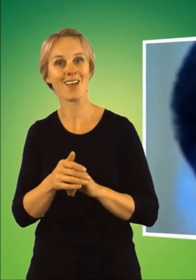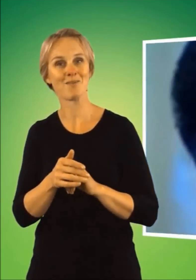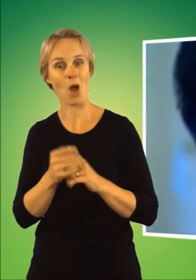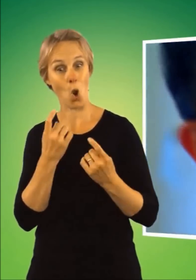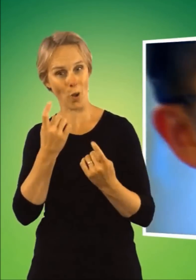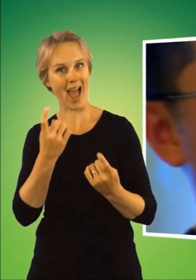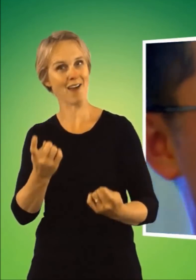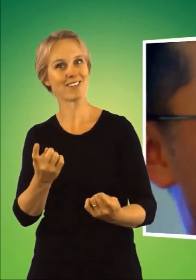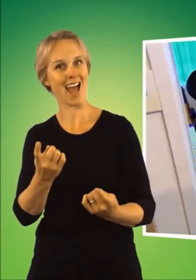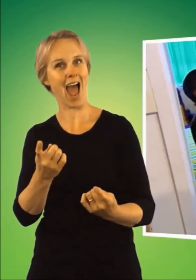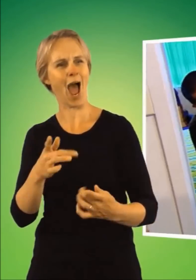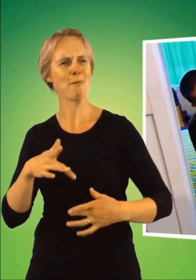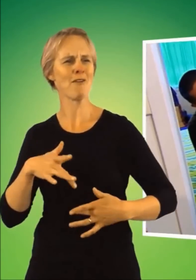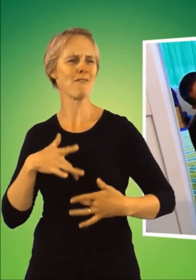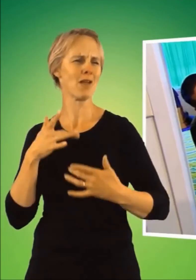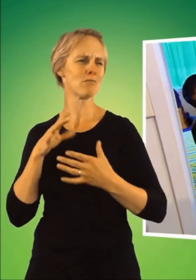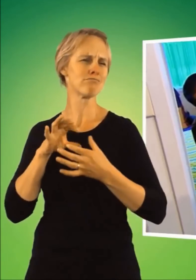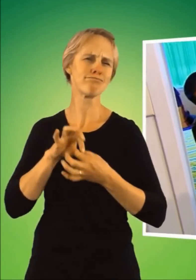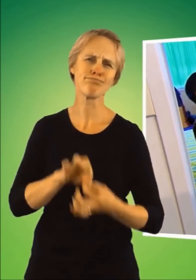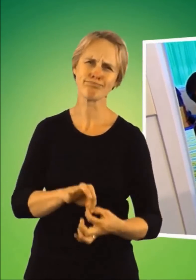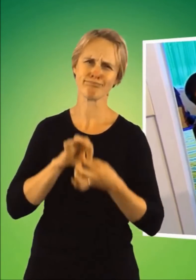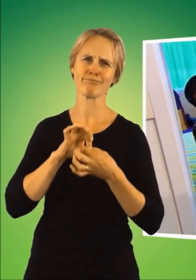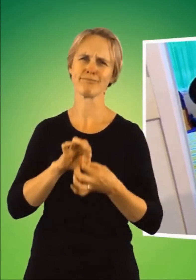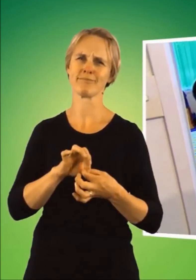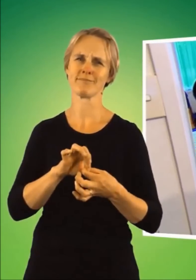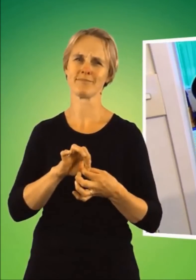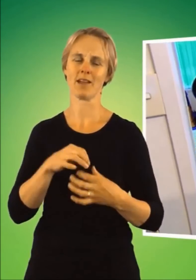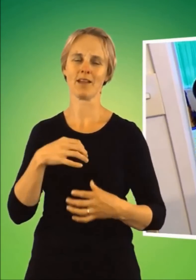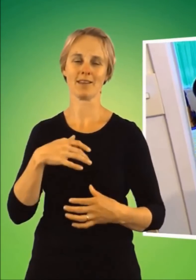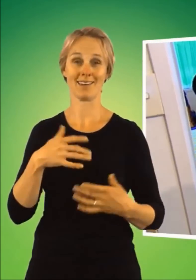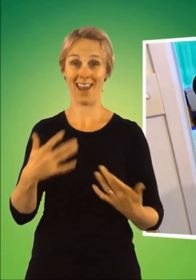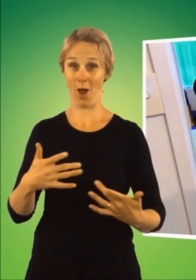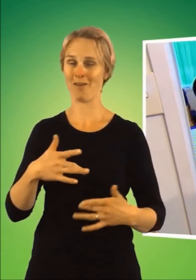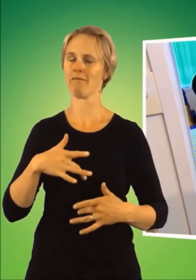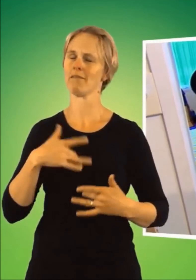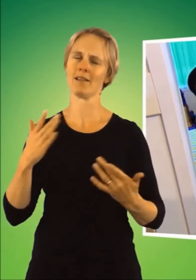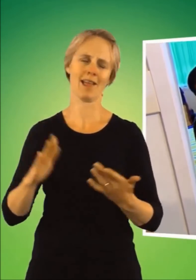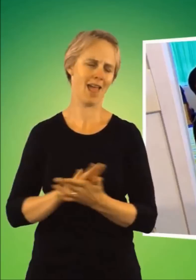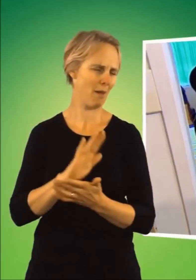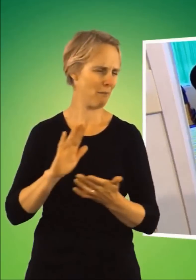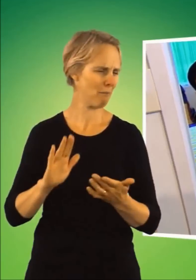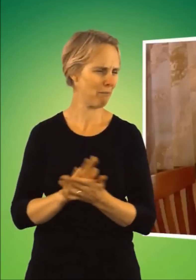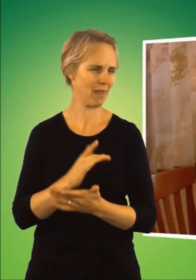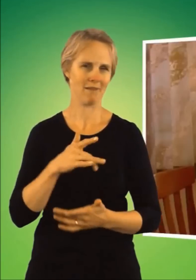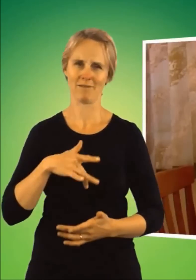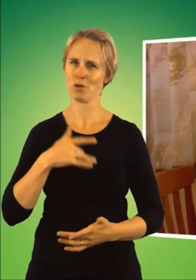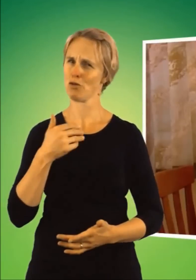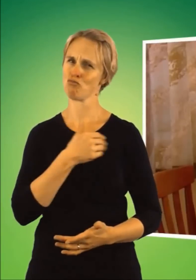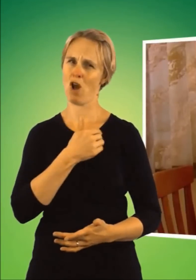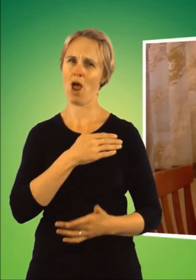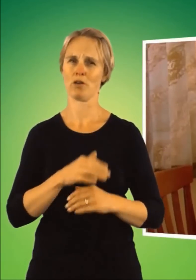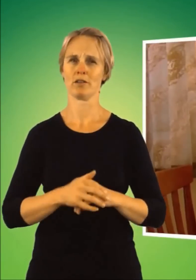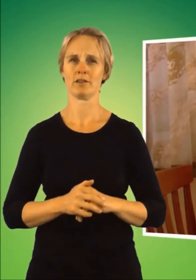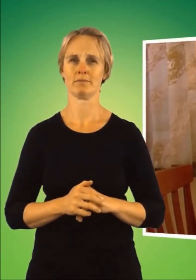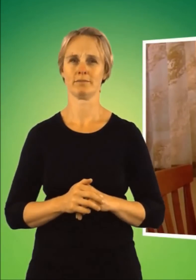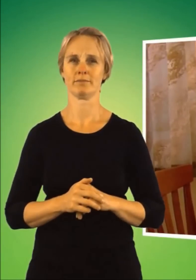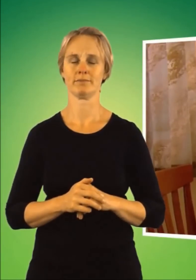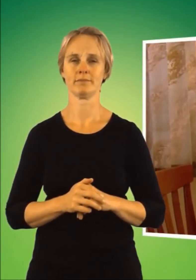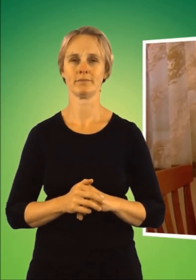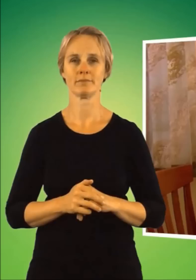after them, the better I feel. And now I feel so happy, you know, so